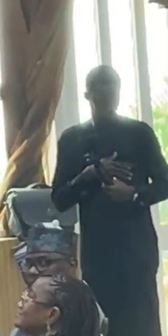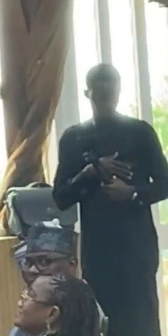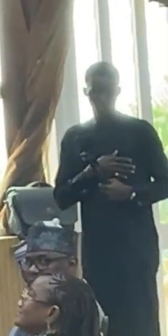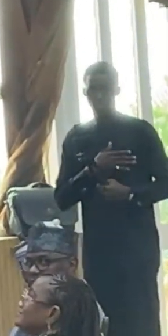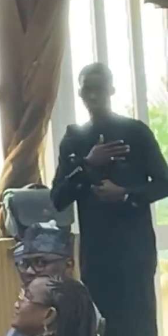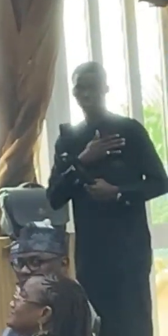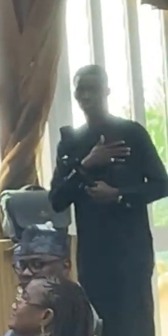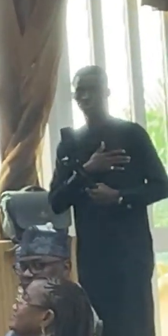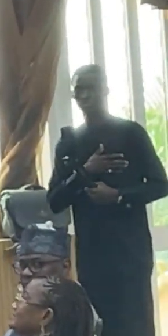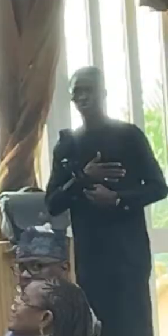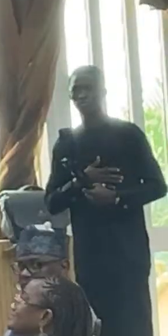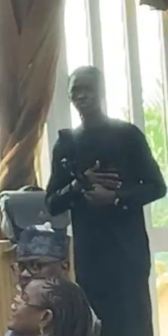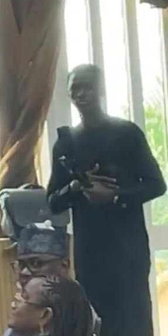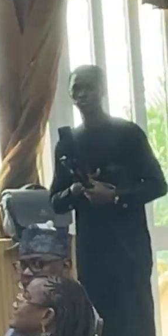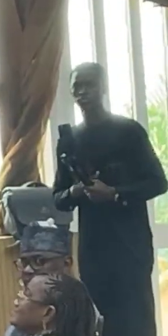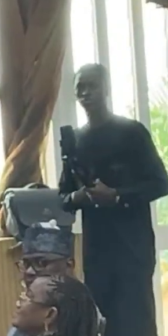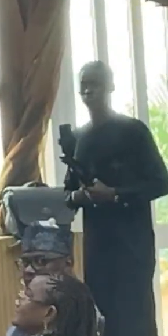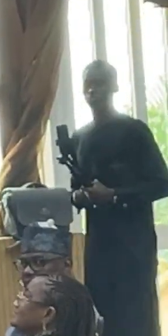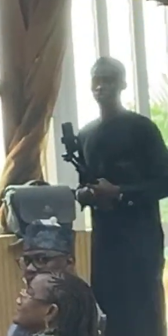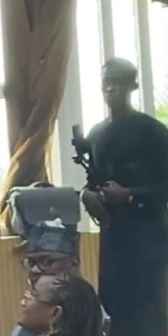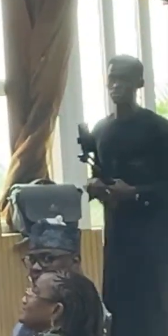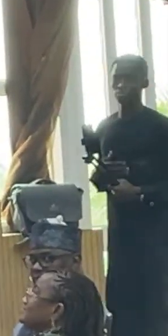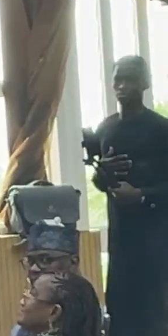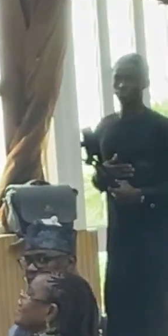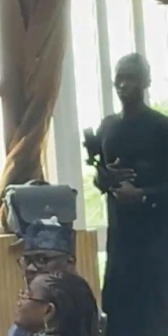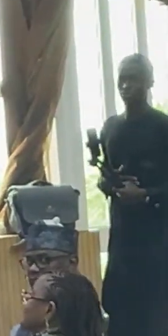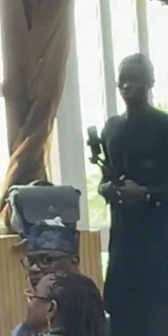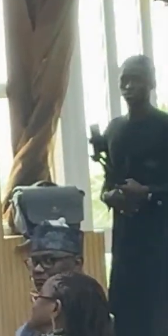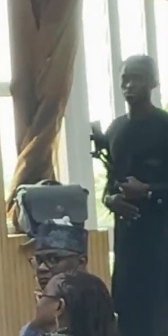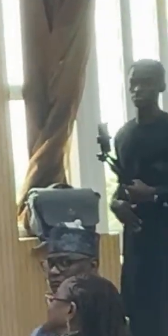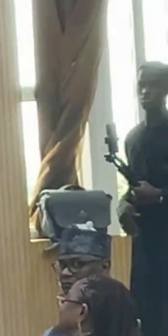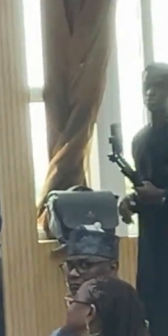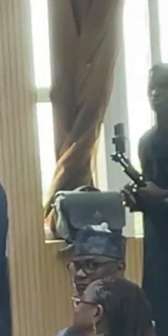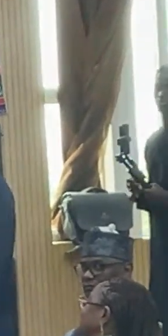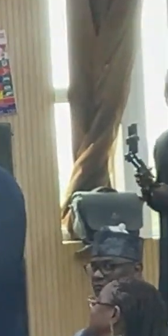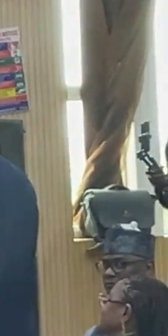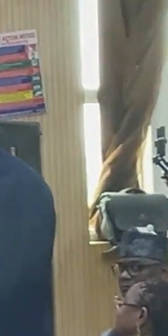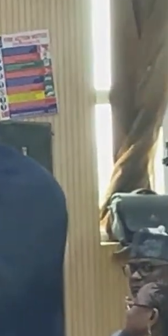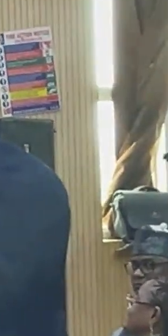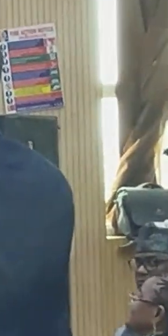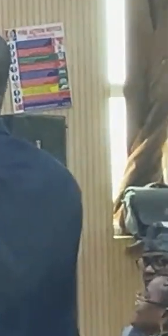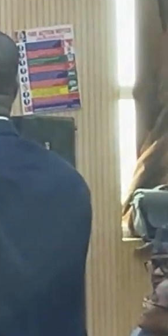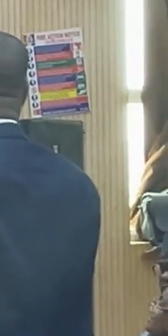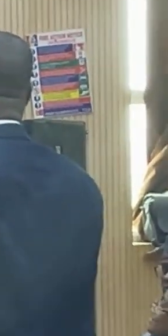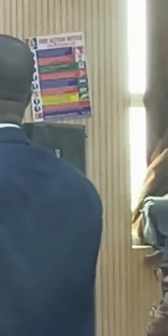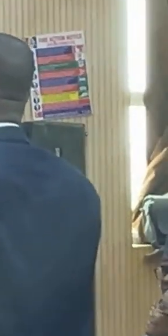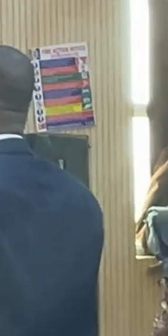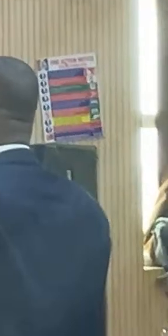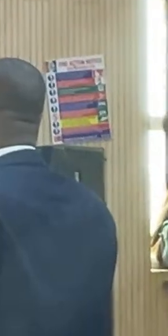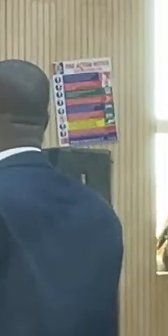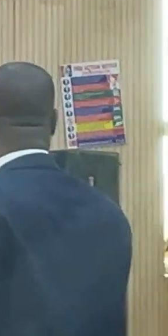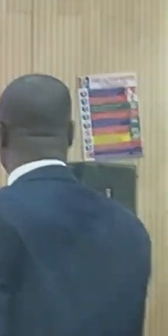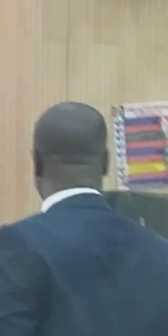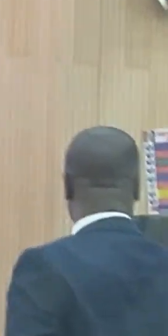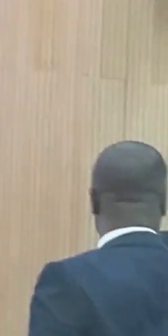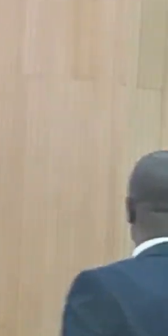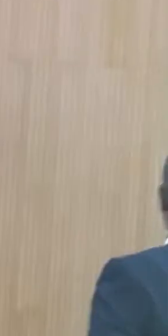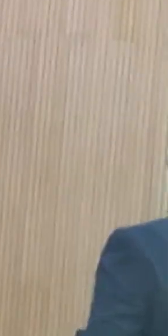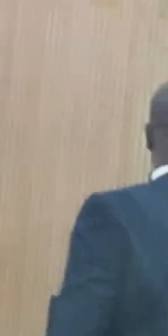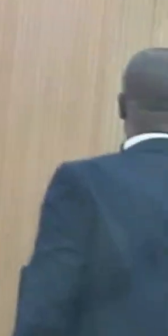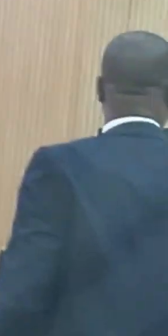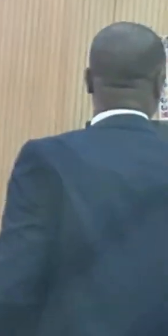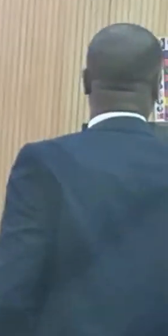time we give to these people. And from what I have watched and listened